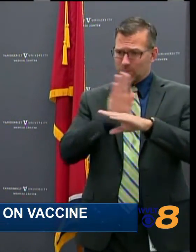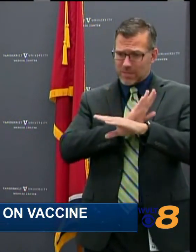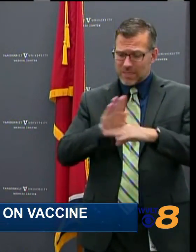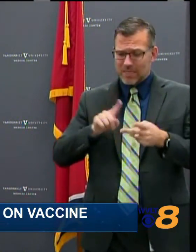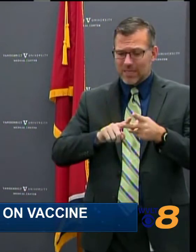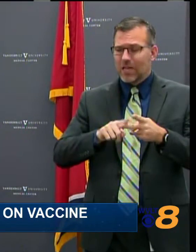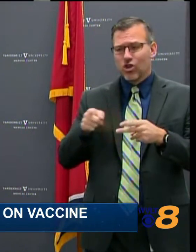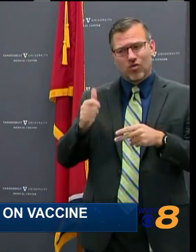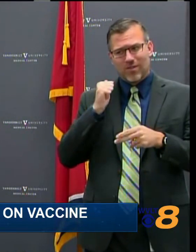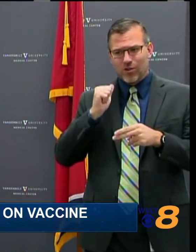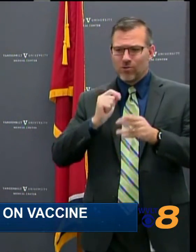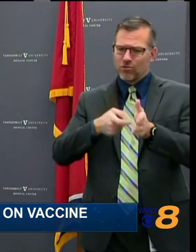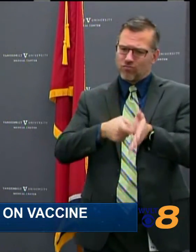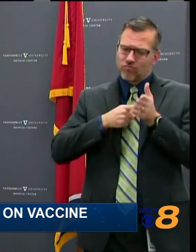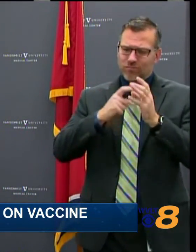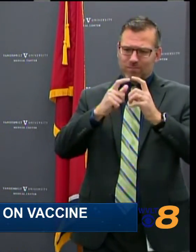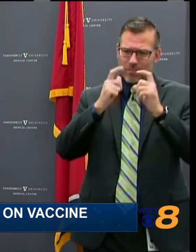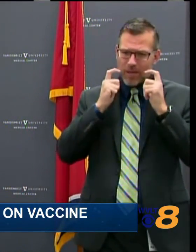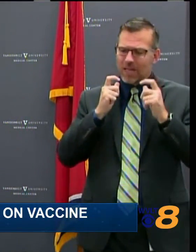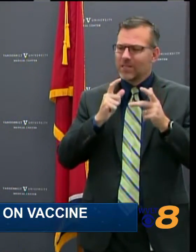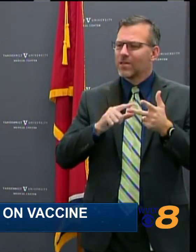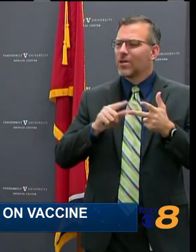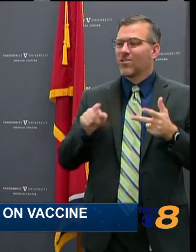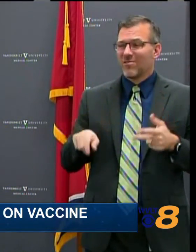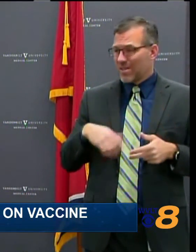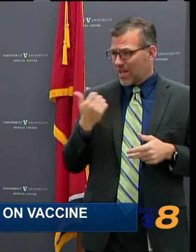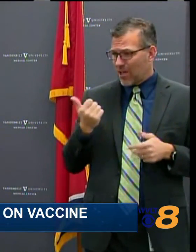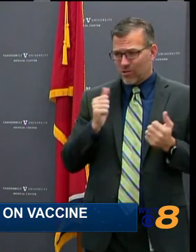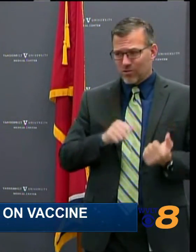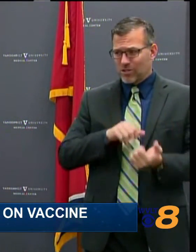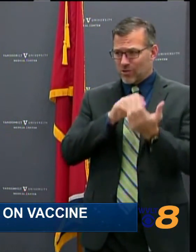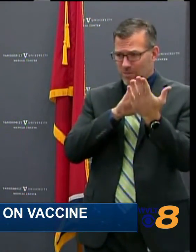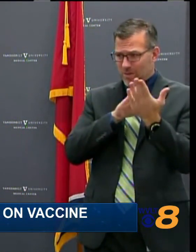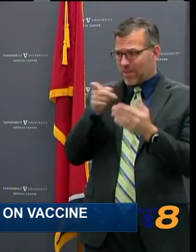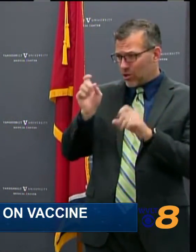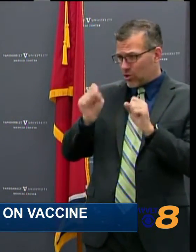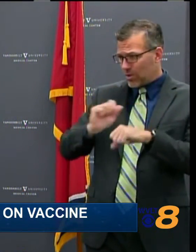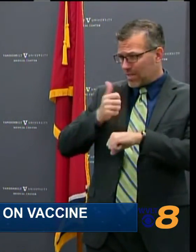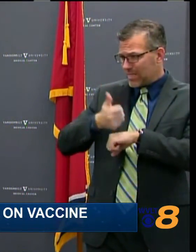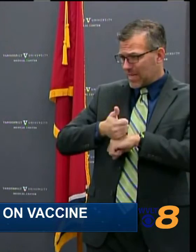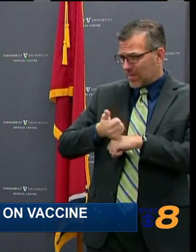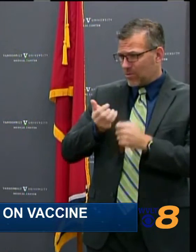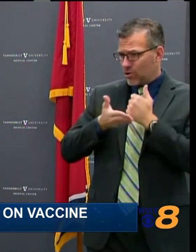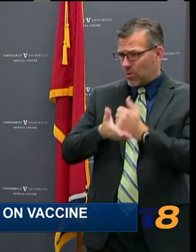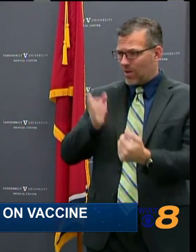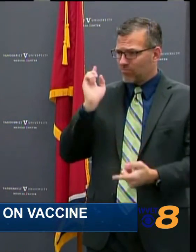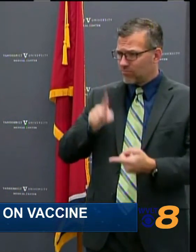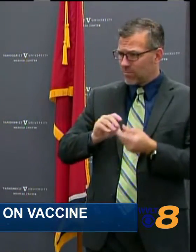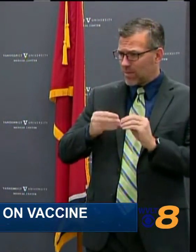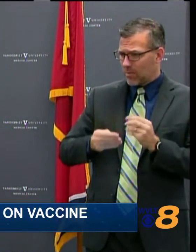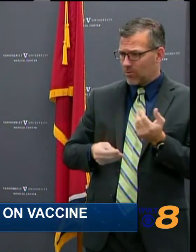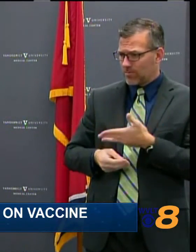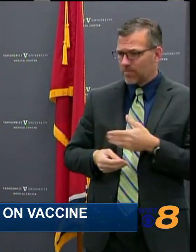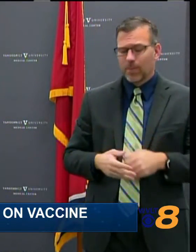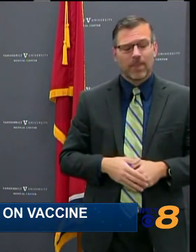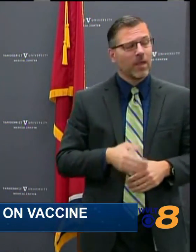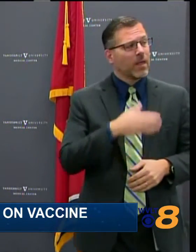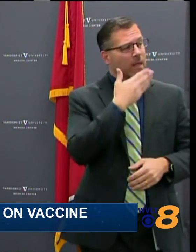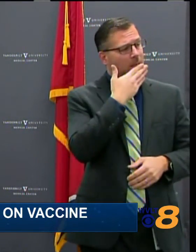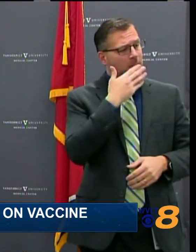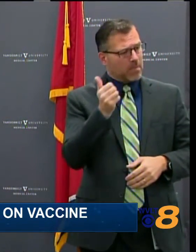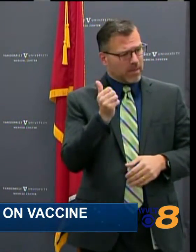mask mandate? Are there any other big strategies the state could implement, you could implement? Yeah. I think the best strategy